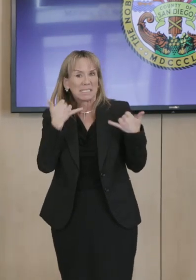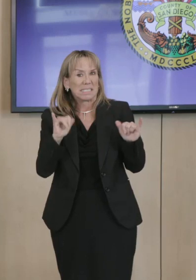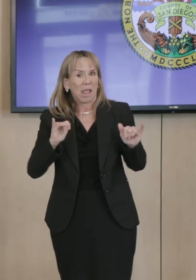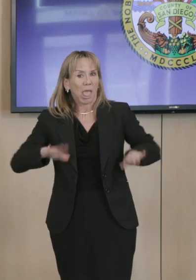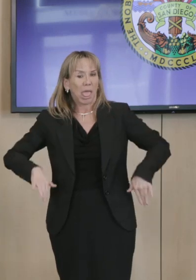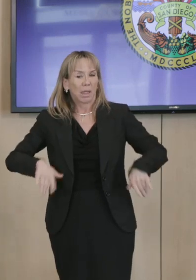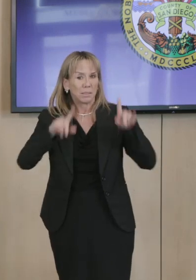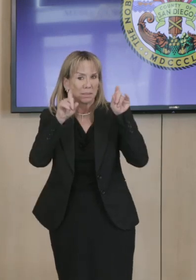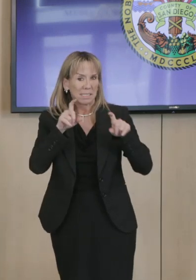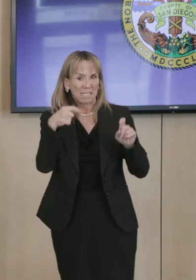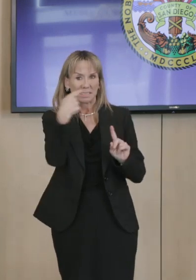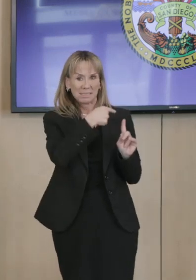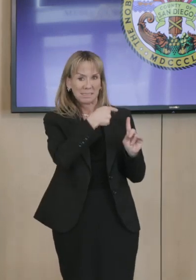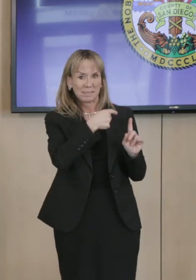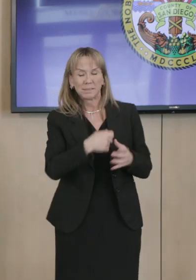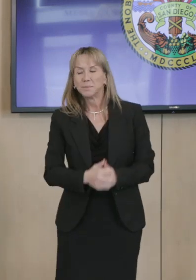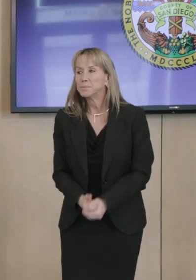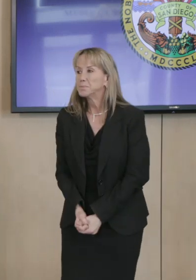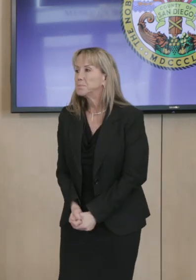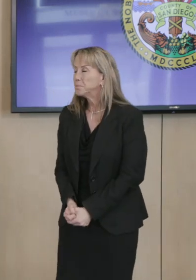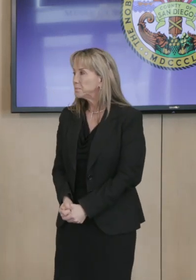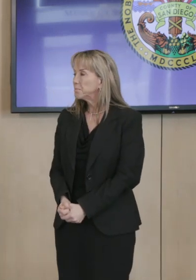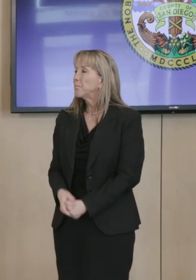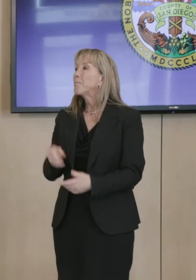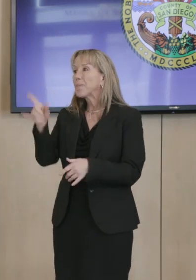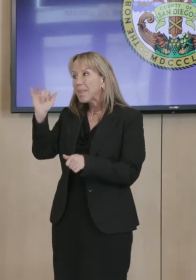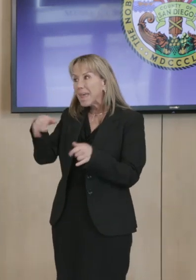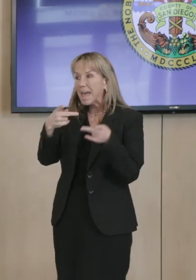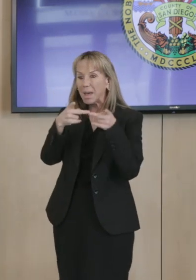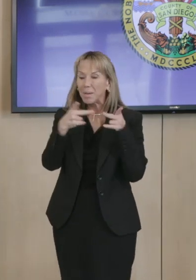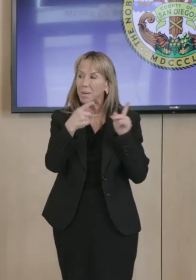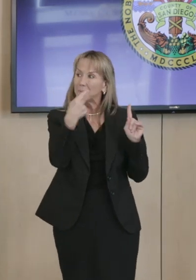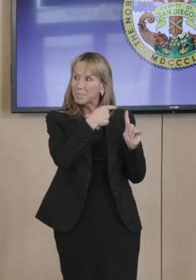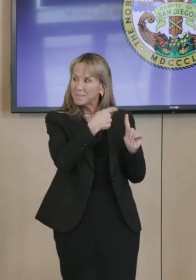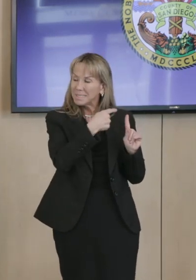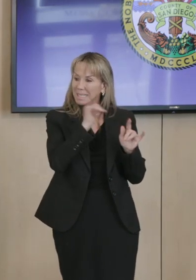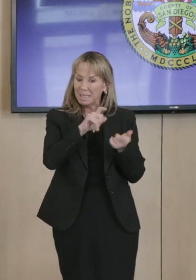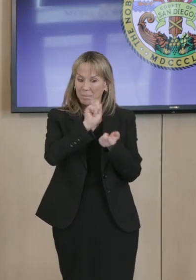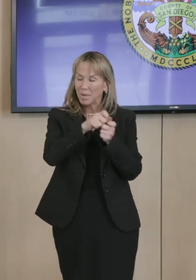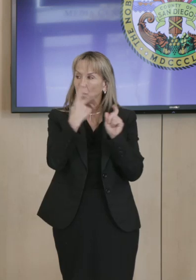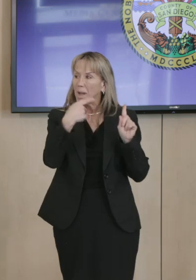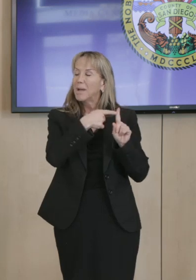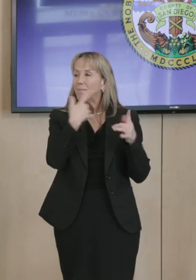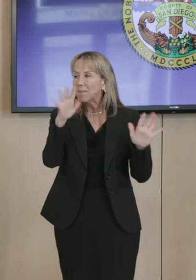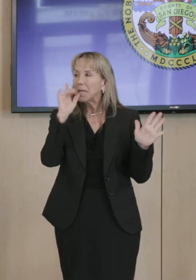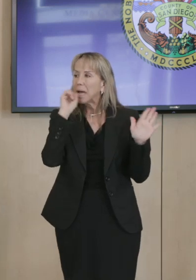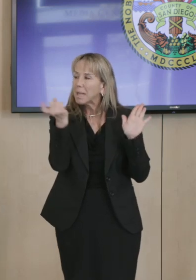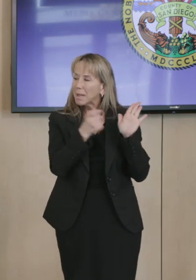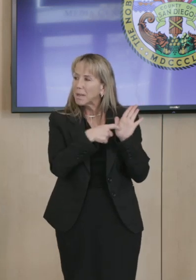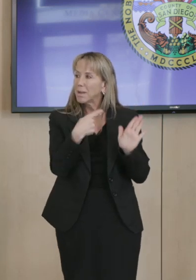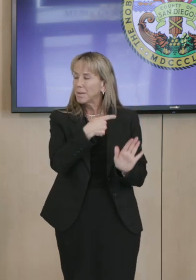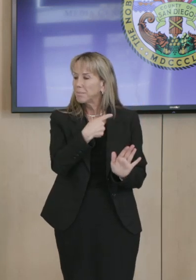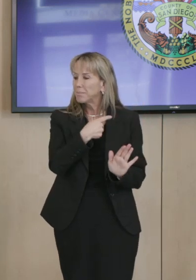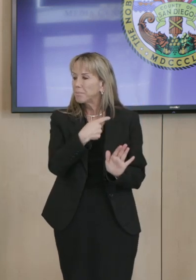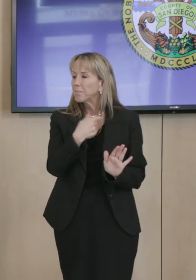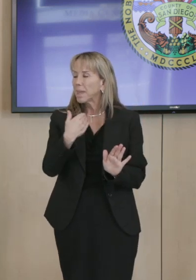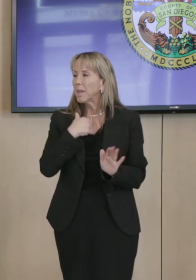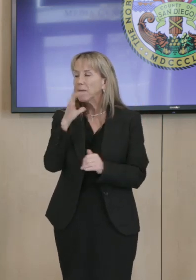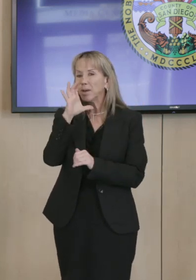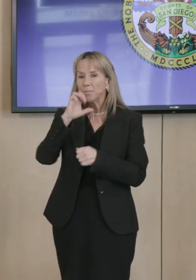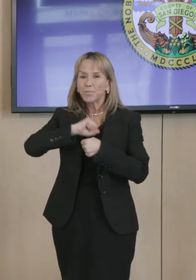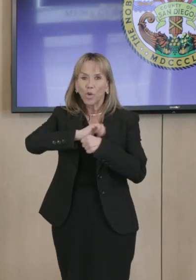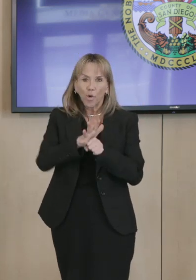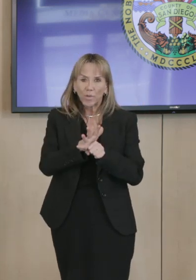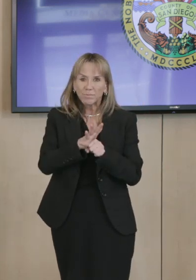tested? Thank you for that question. That specific facility is one of the facilities that has been identified as having a COVID